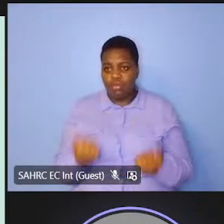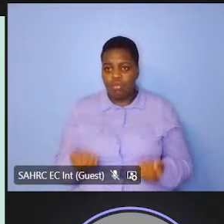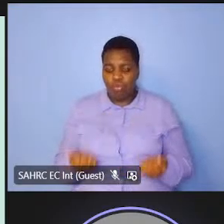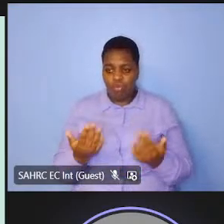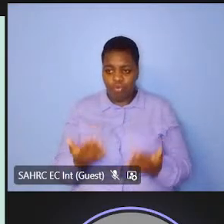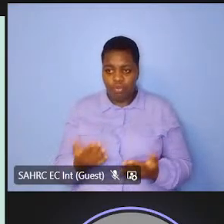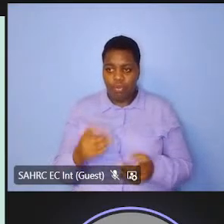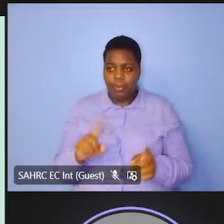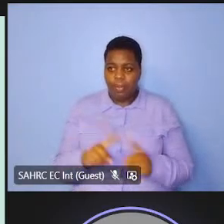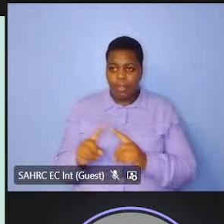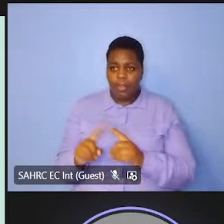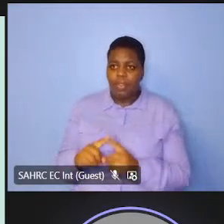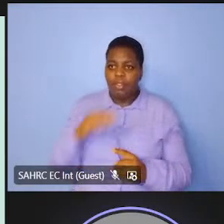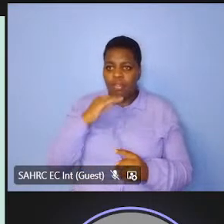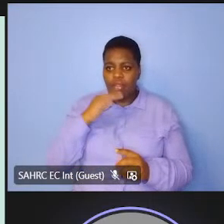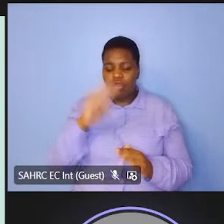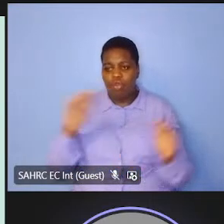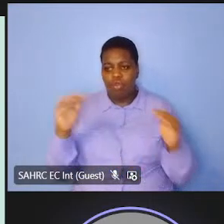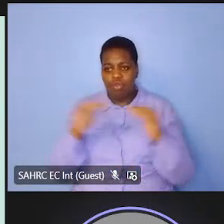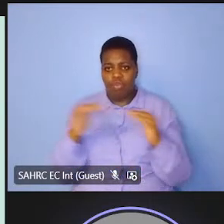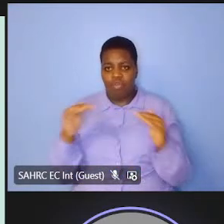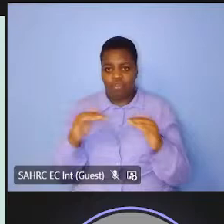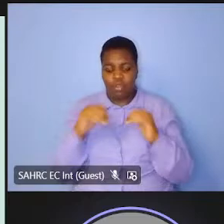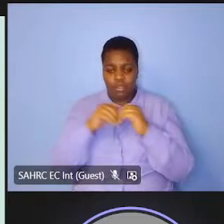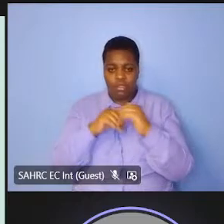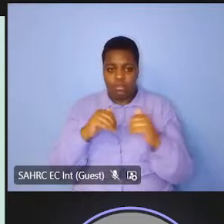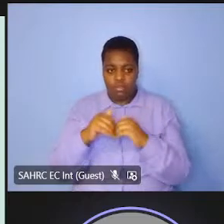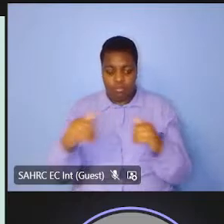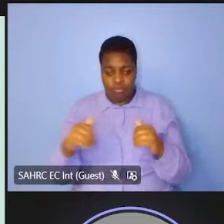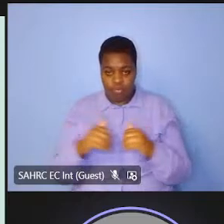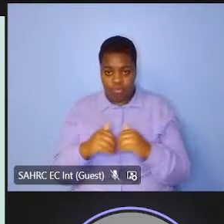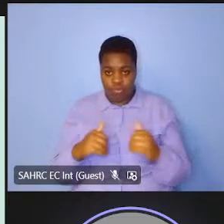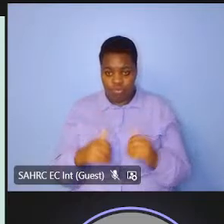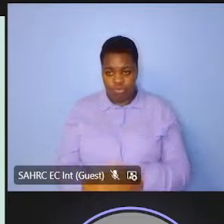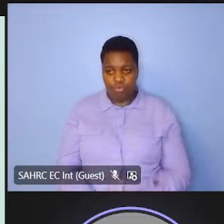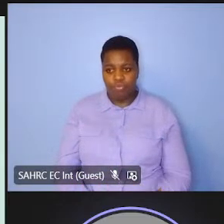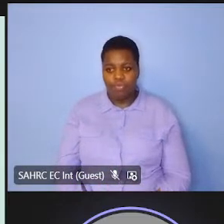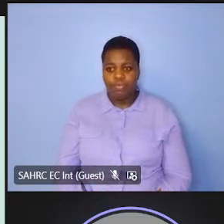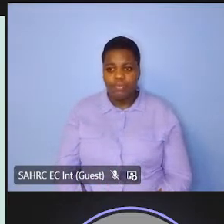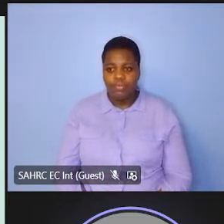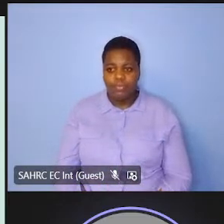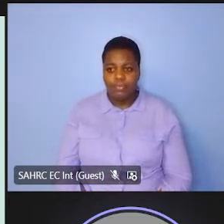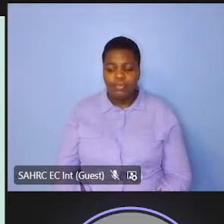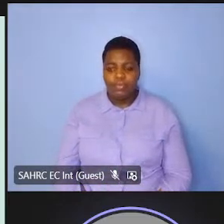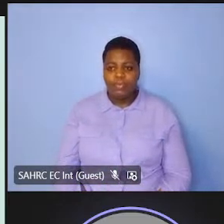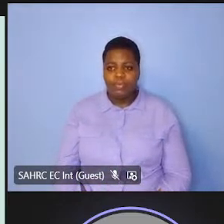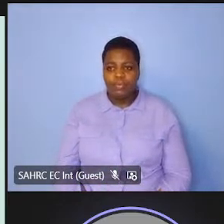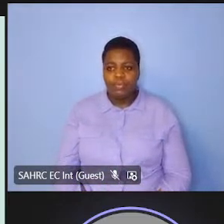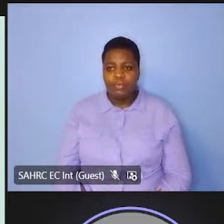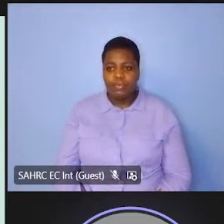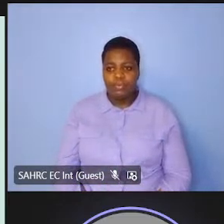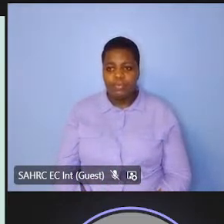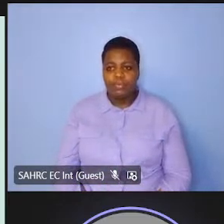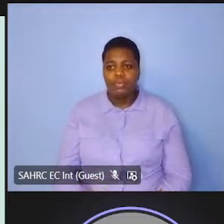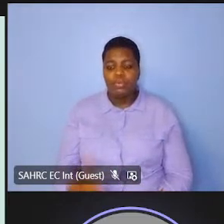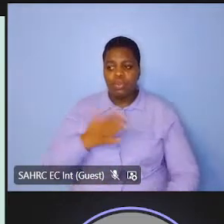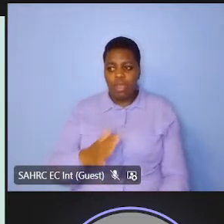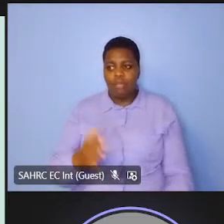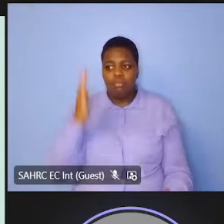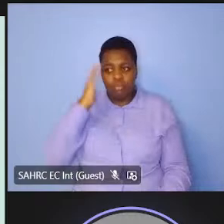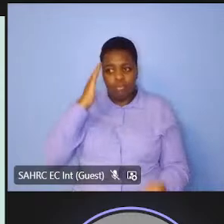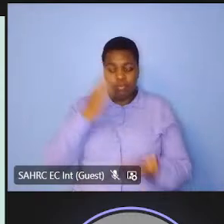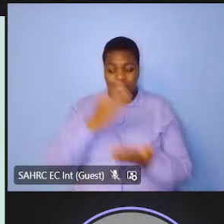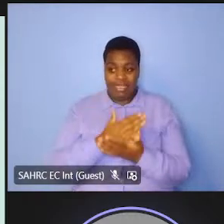combat all forms of unfair discrimination and intolerance. And I just wanted to note some of the